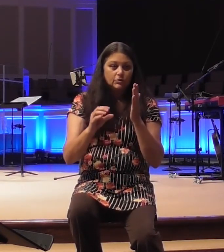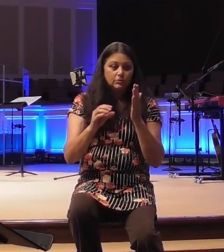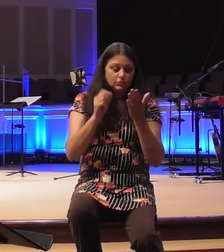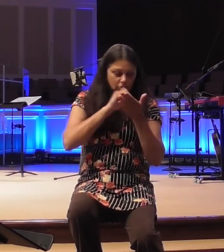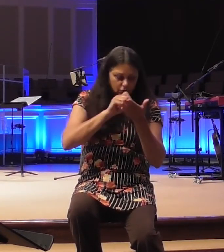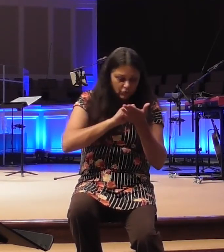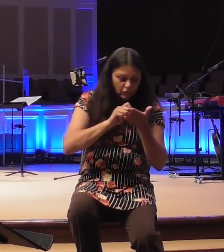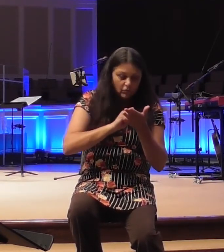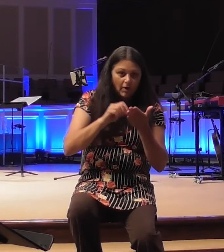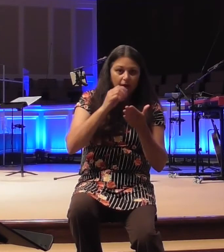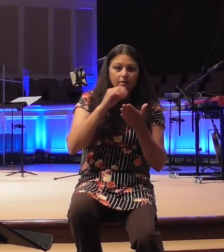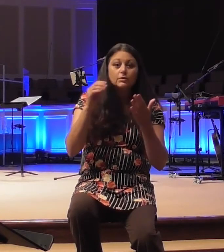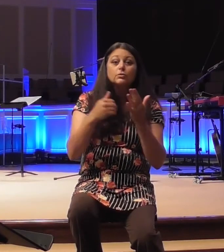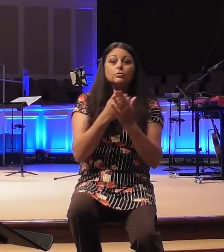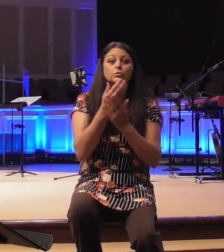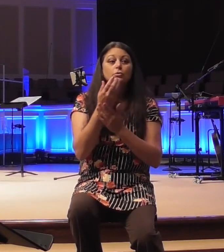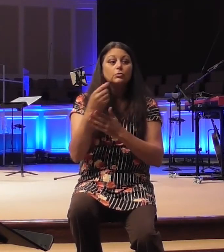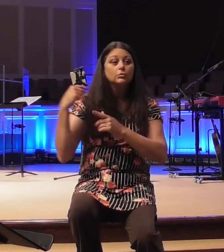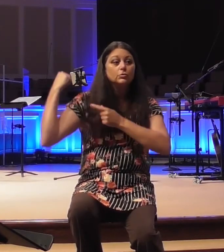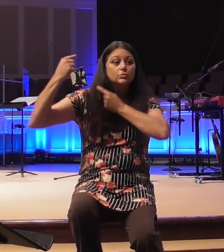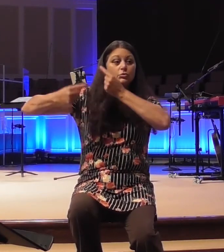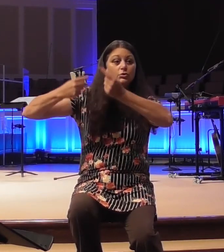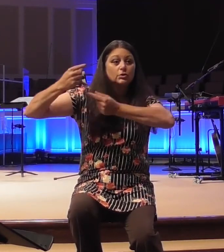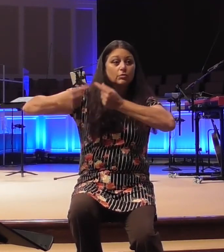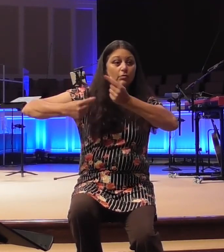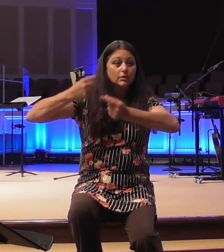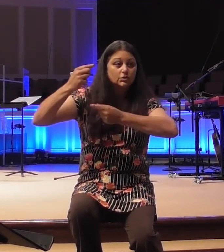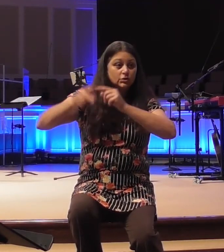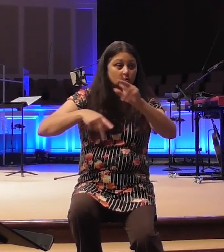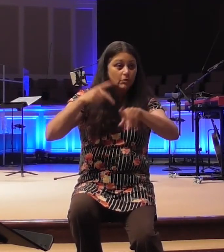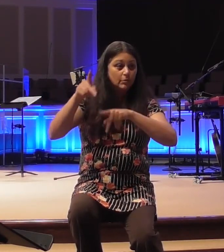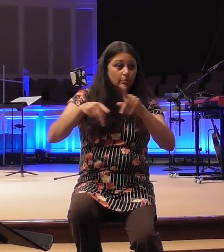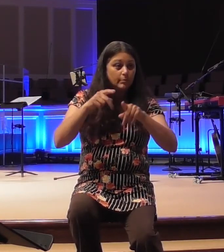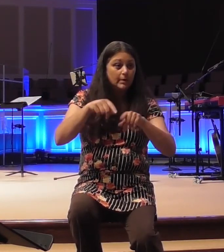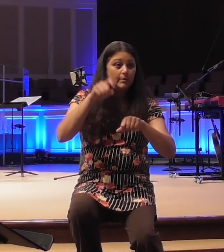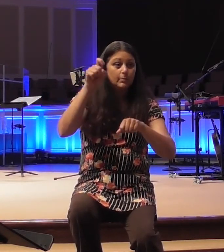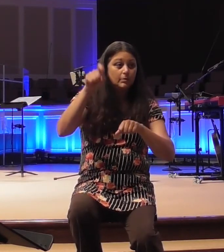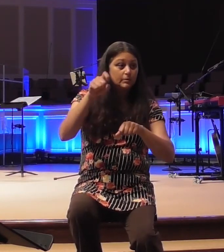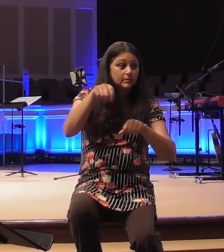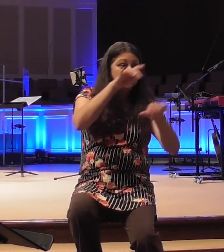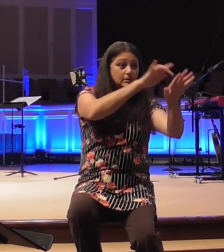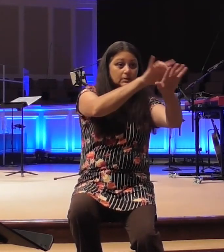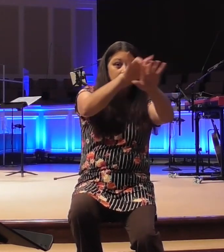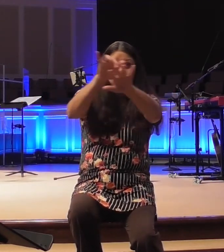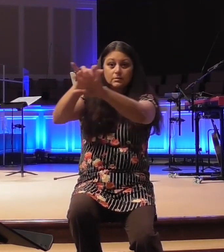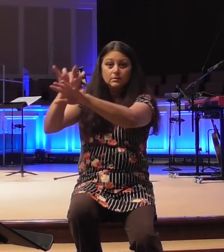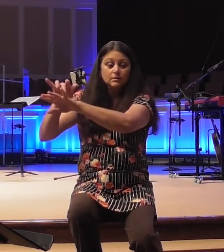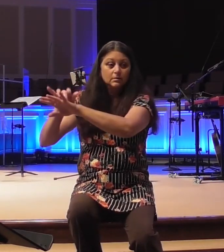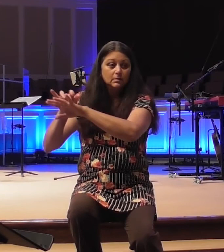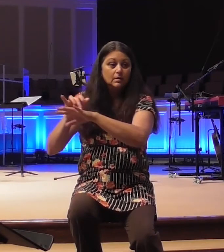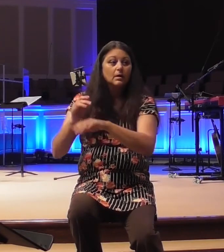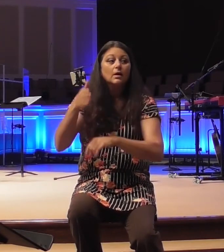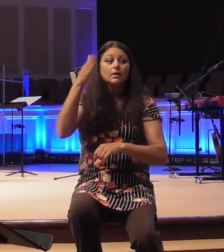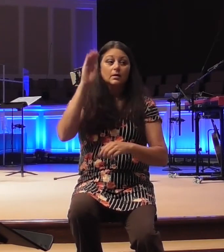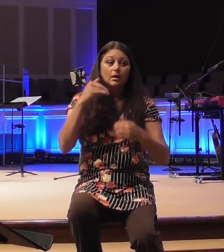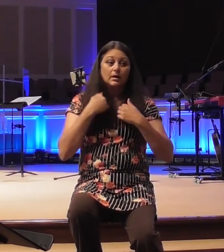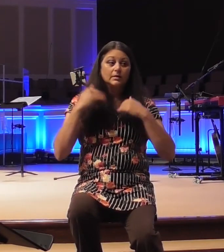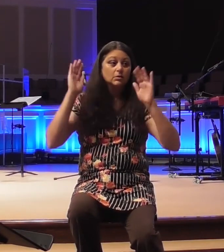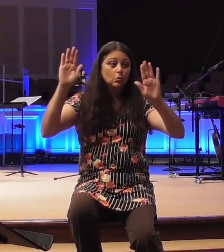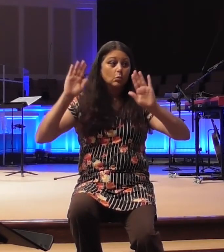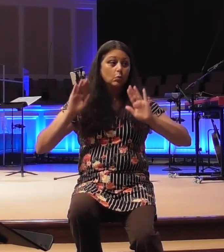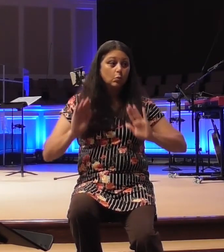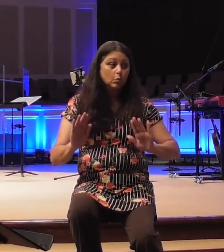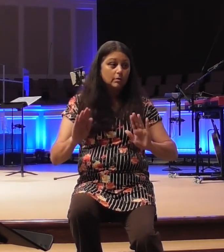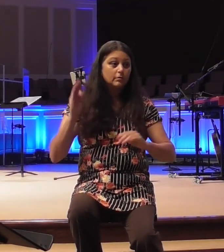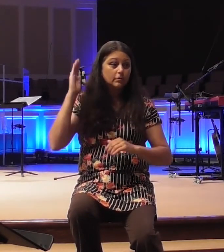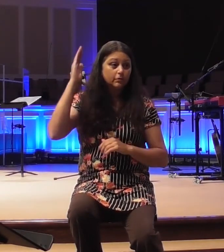reach. And so what we remember is that God has a great future for us and things for us to do now